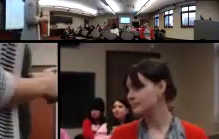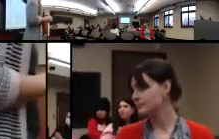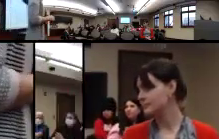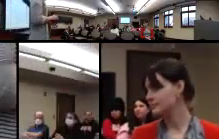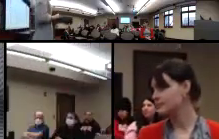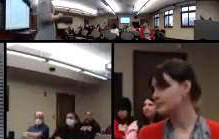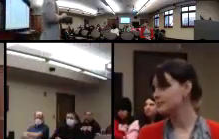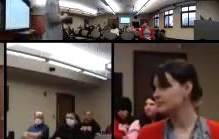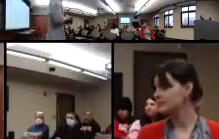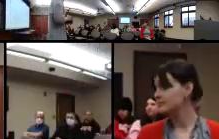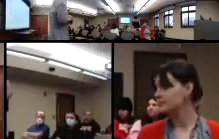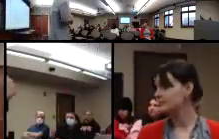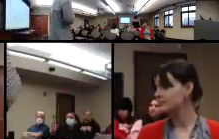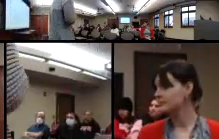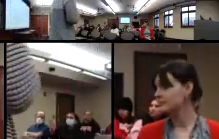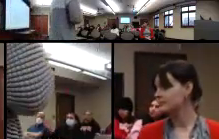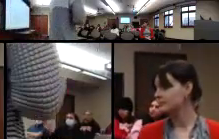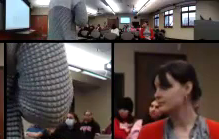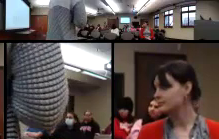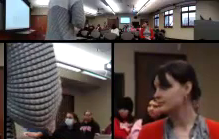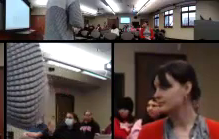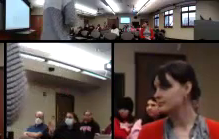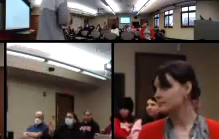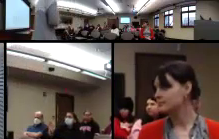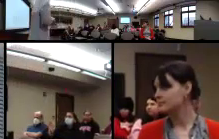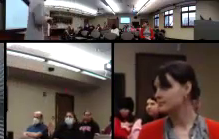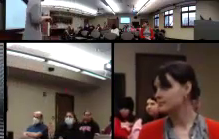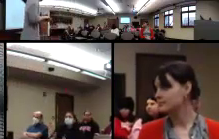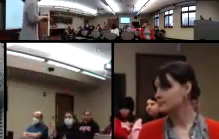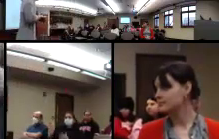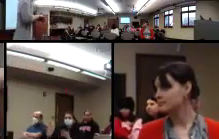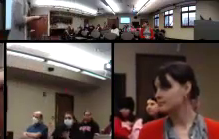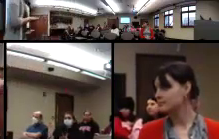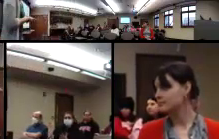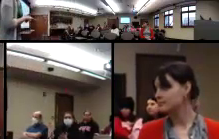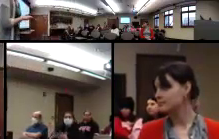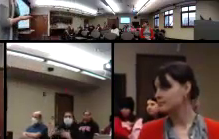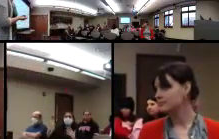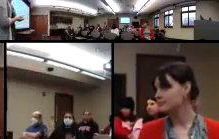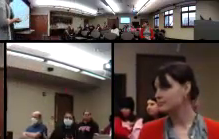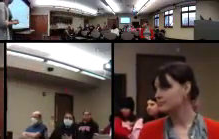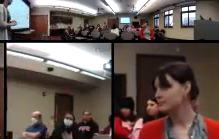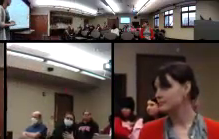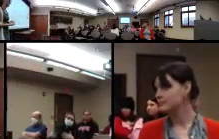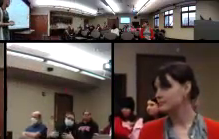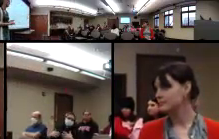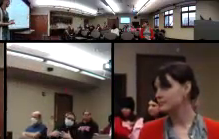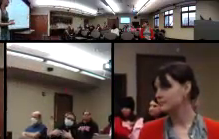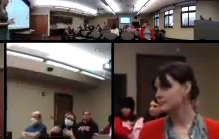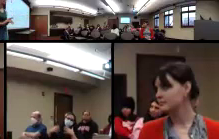I'm just curious if any of the late learners used more gestures in a